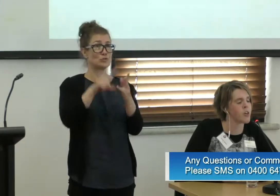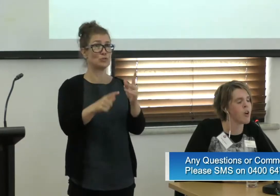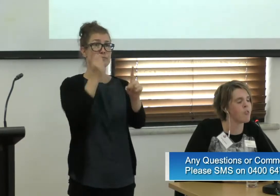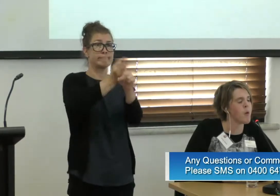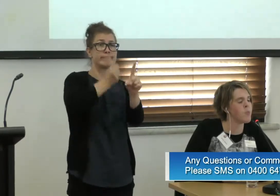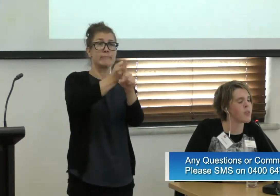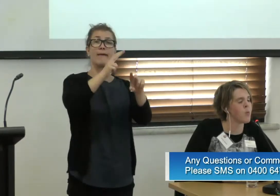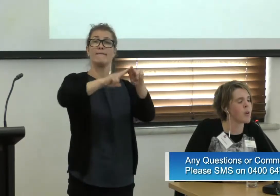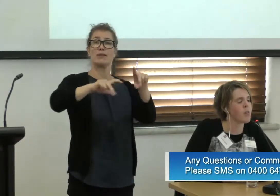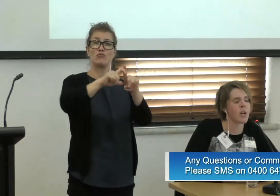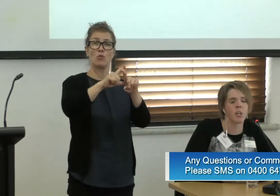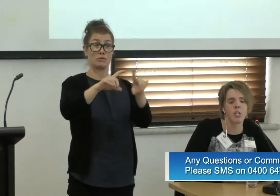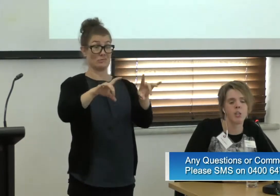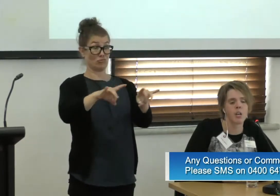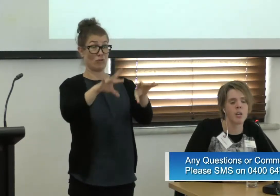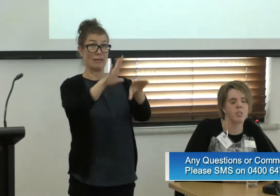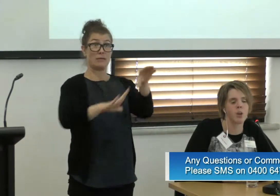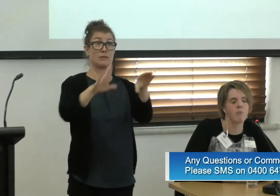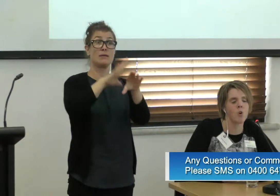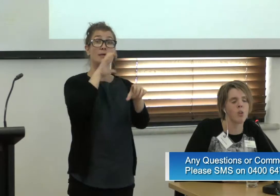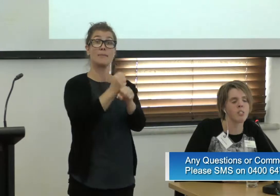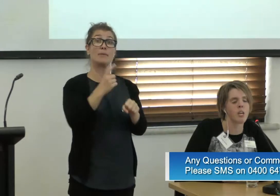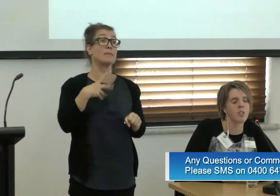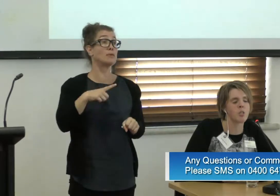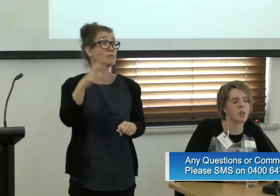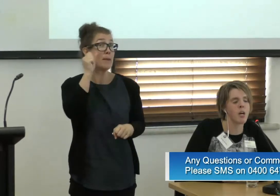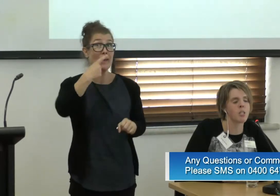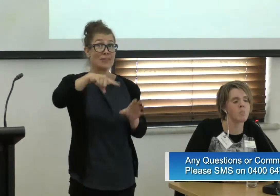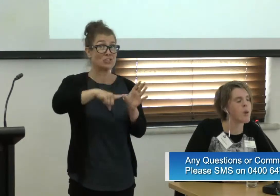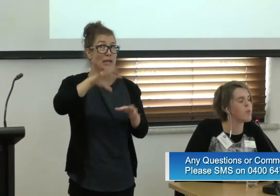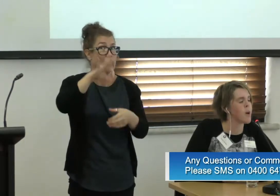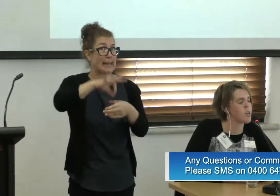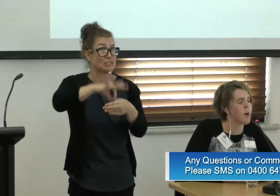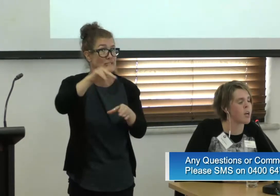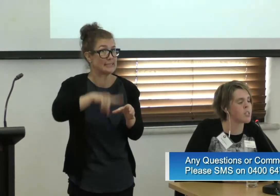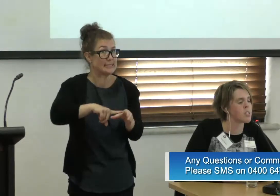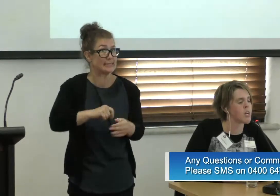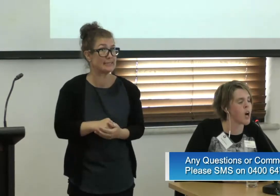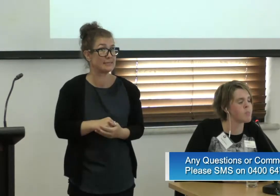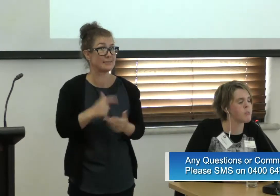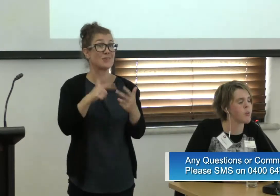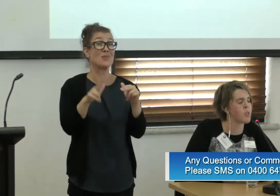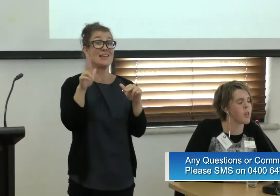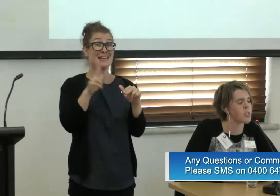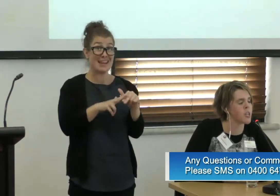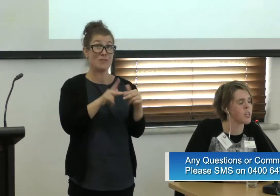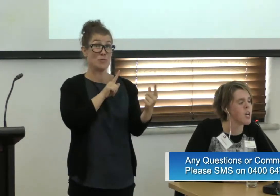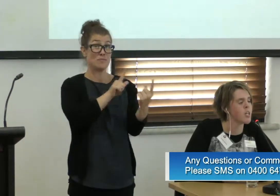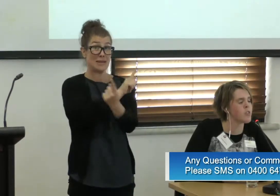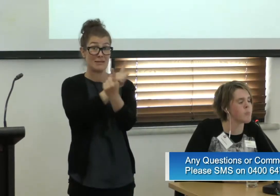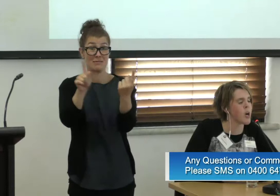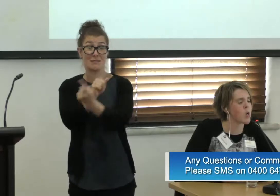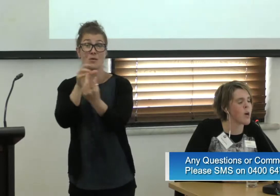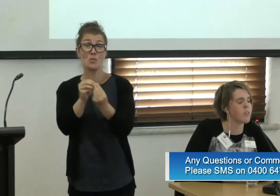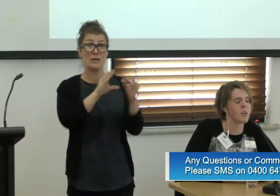issue, remembering that we are in an election year, so if your organisation is planning to meet with major parties leading up to the federal election, this